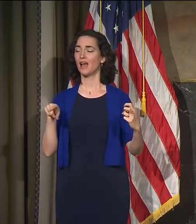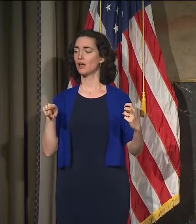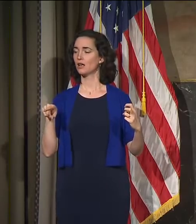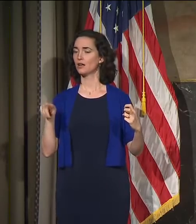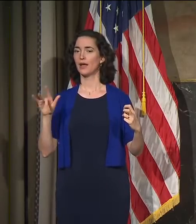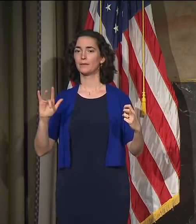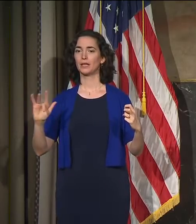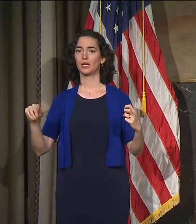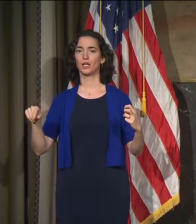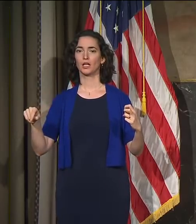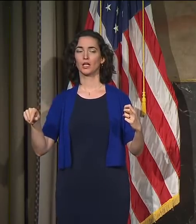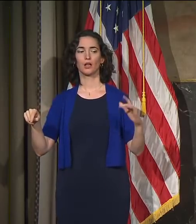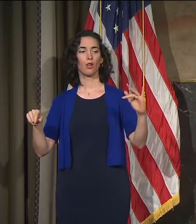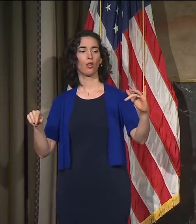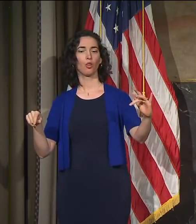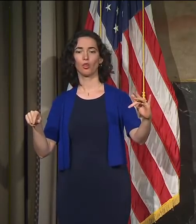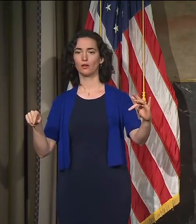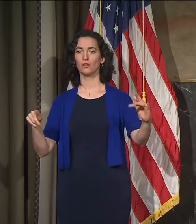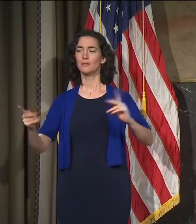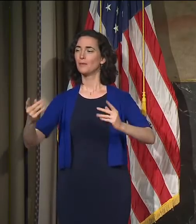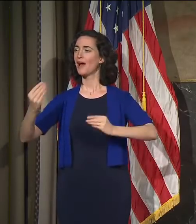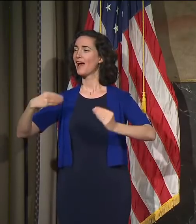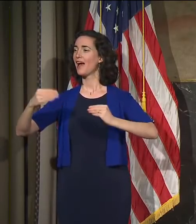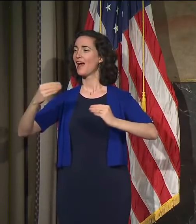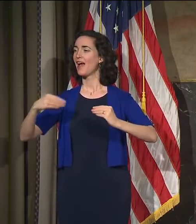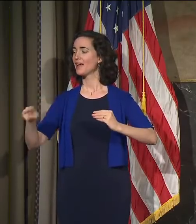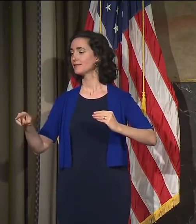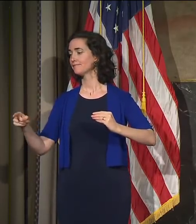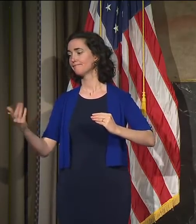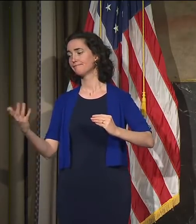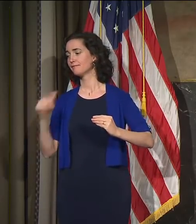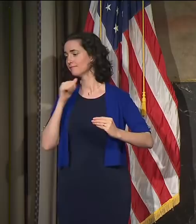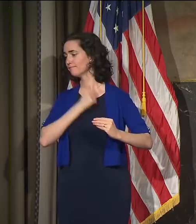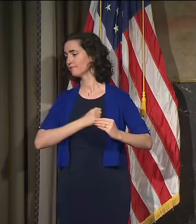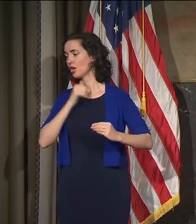in homes around dinner tables and so forth.